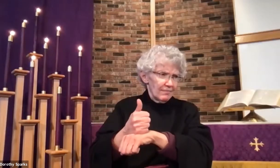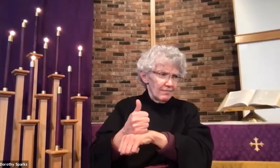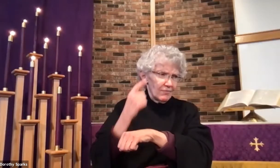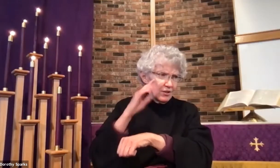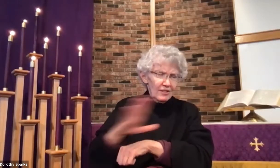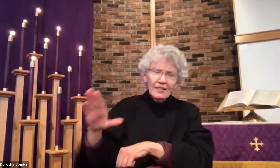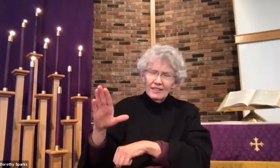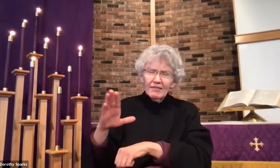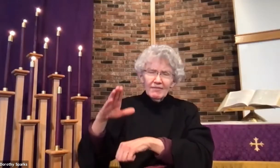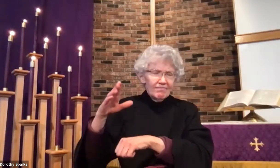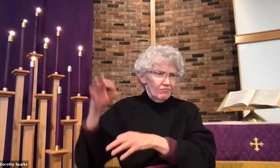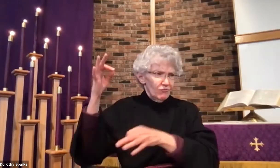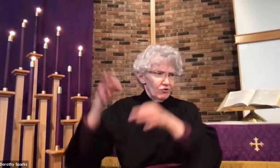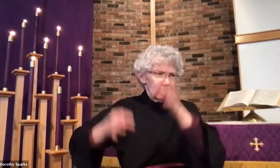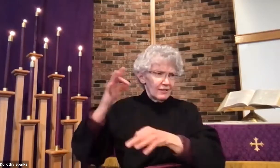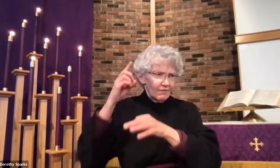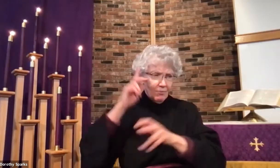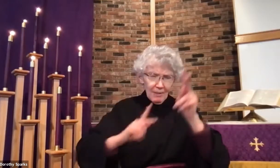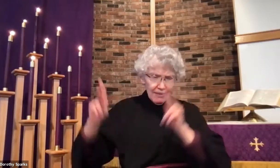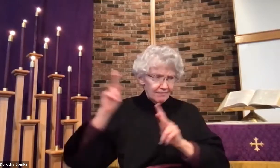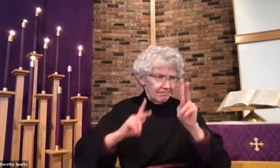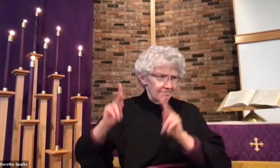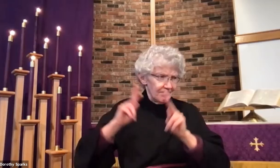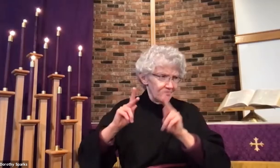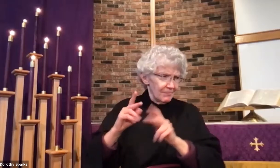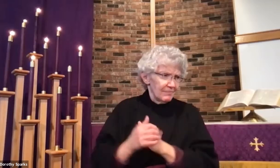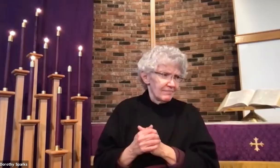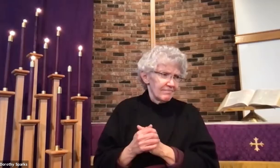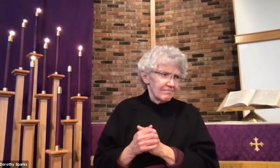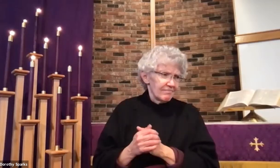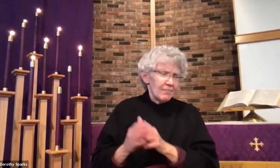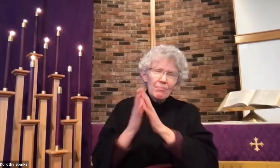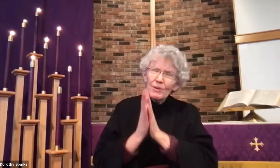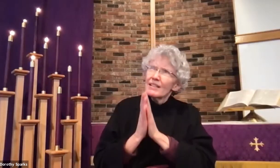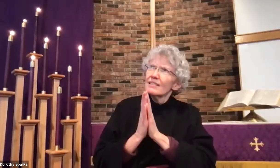They set up their thrones to judge the people.